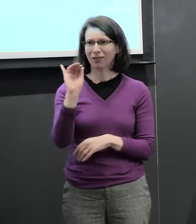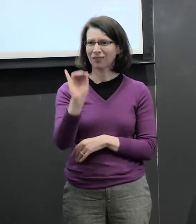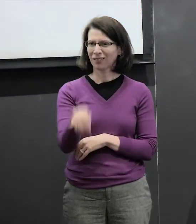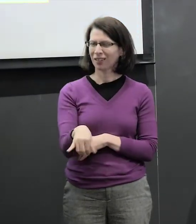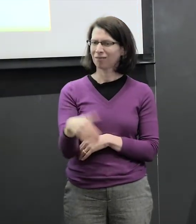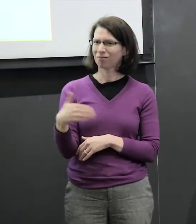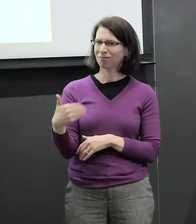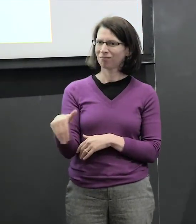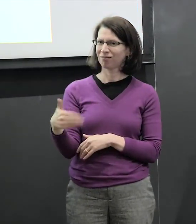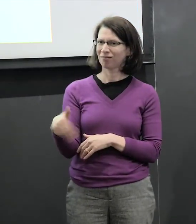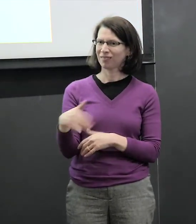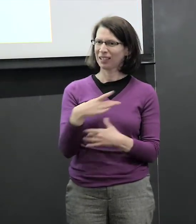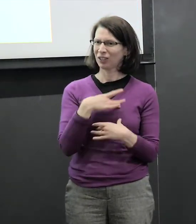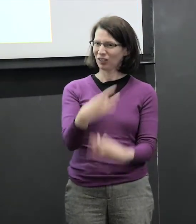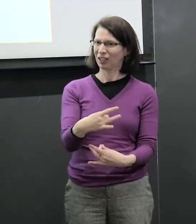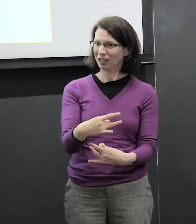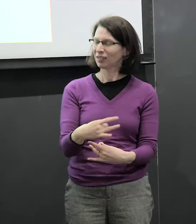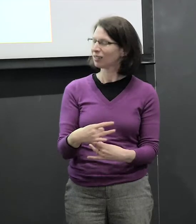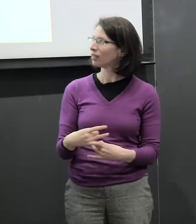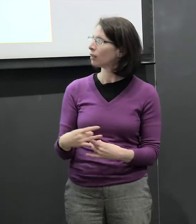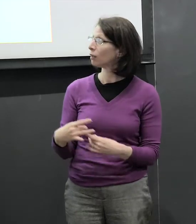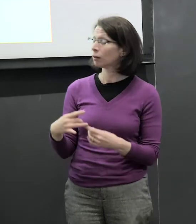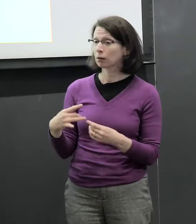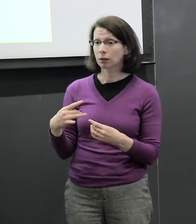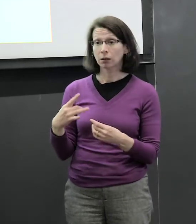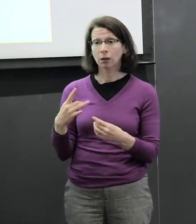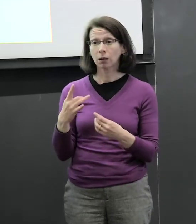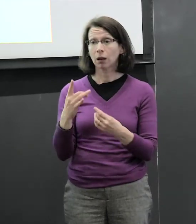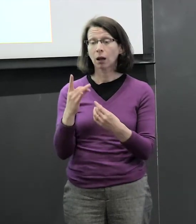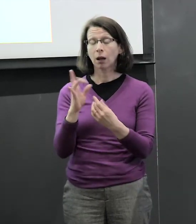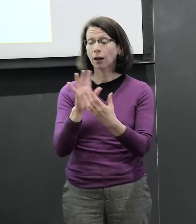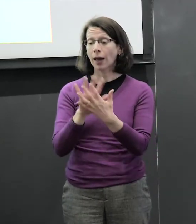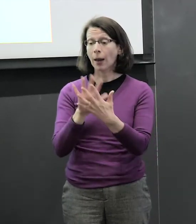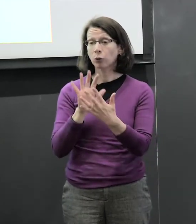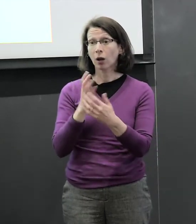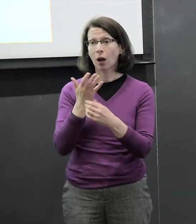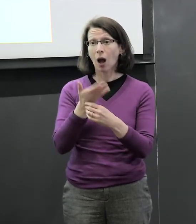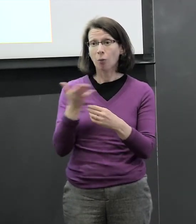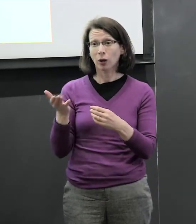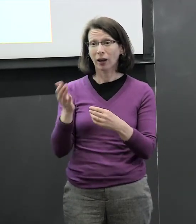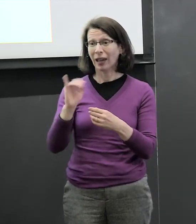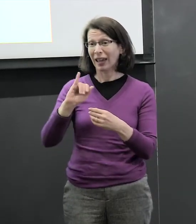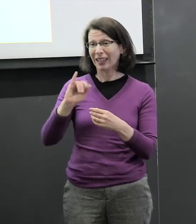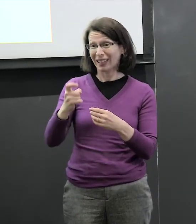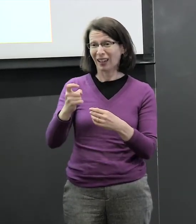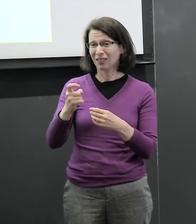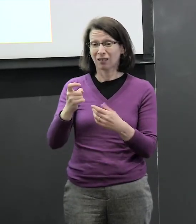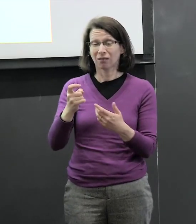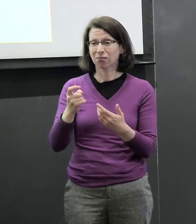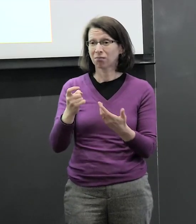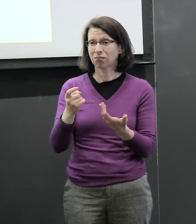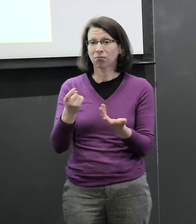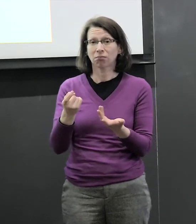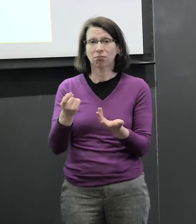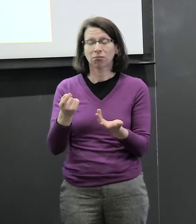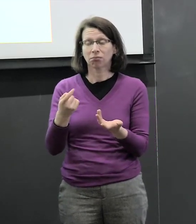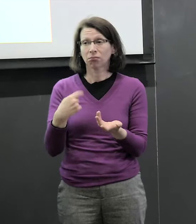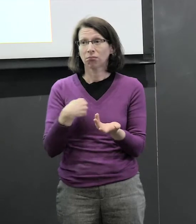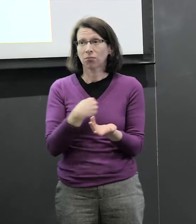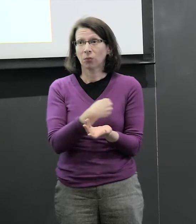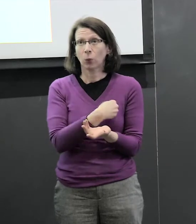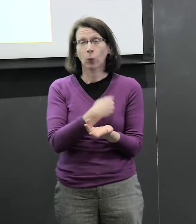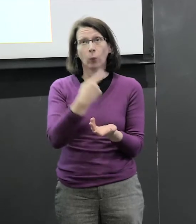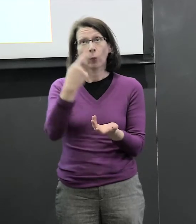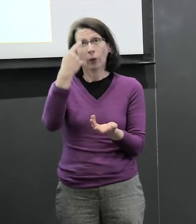suggests that these abstract objects, indices that we claimed exist in